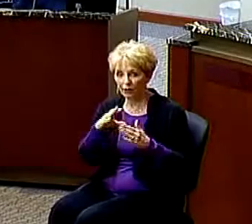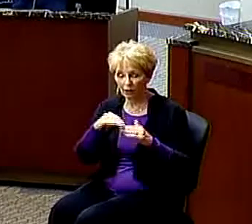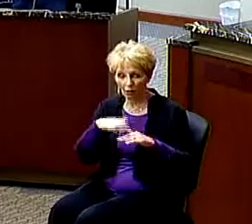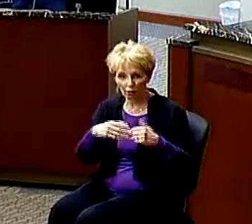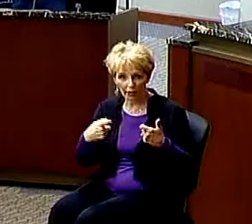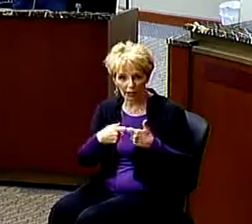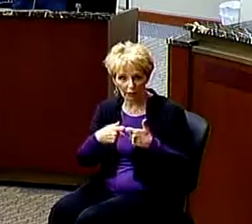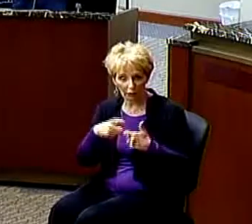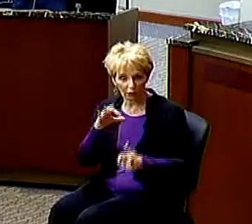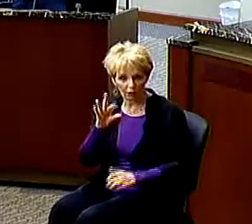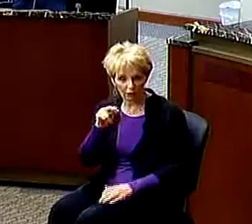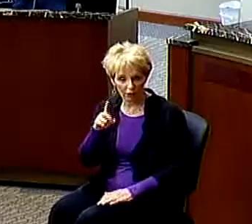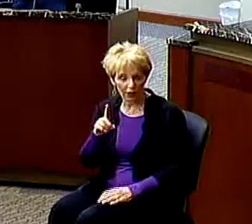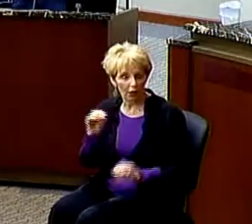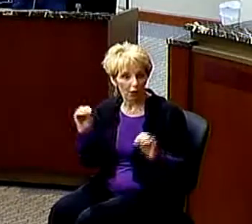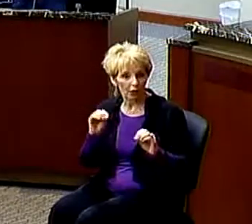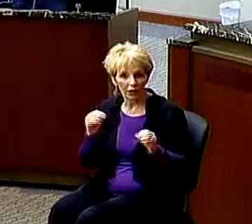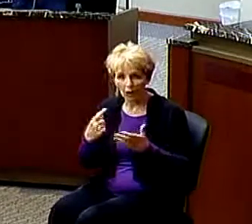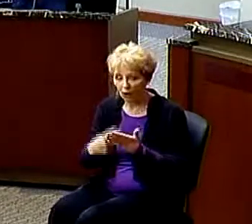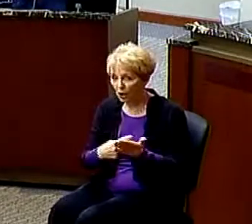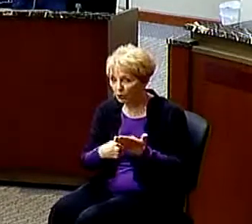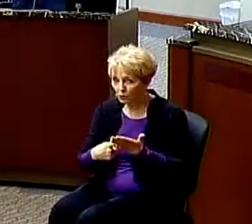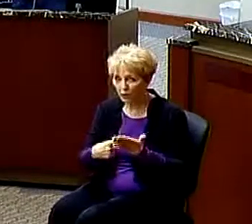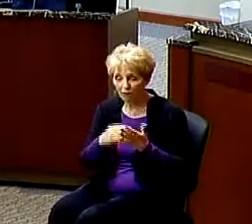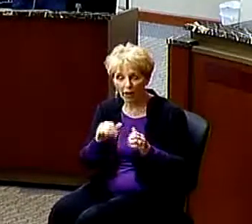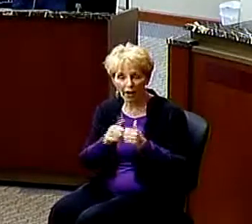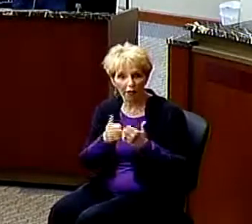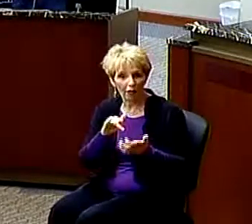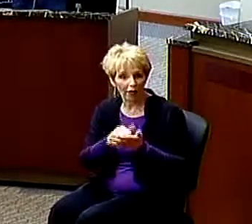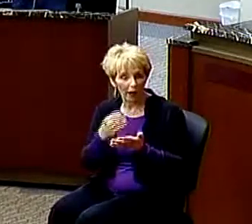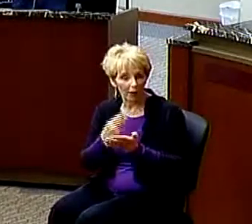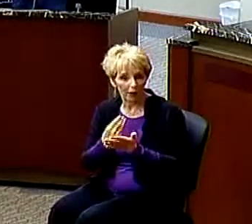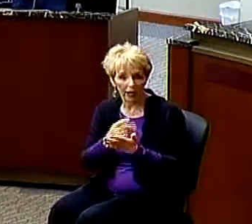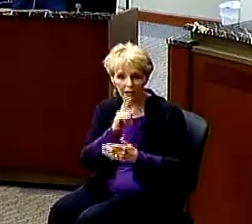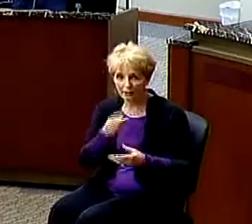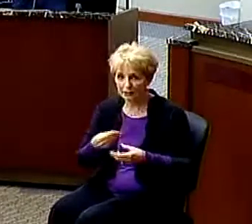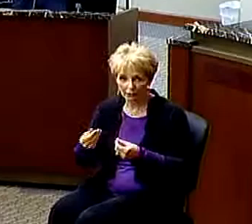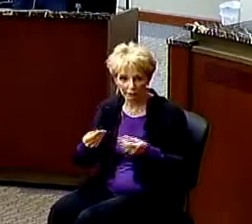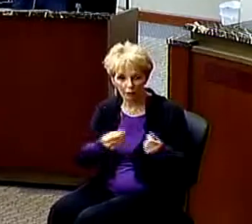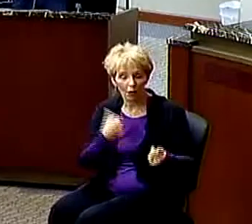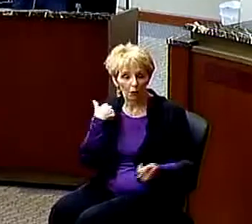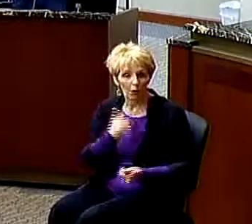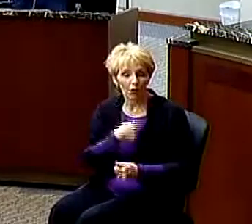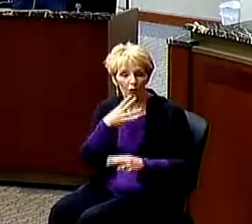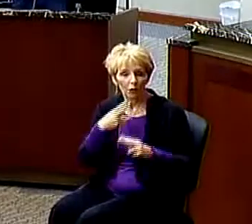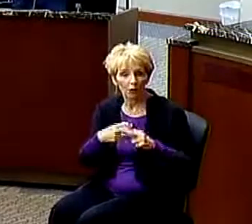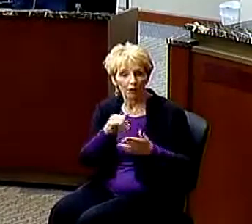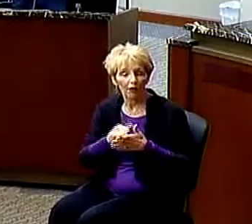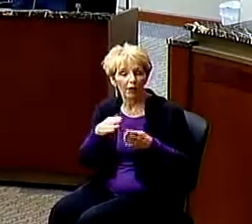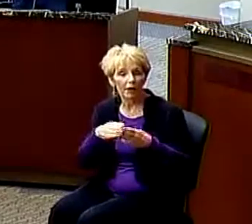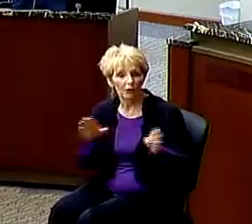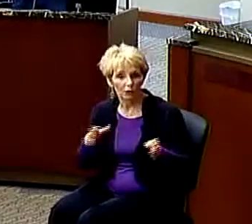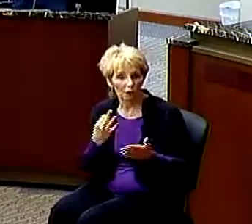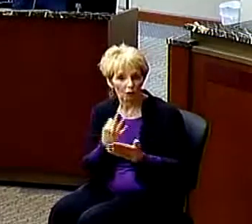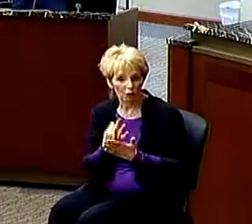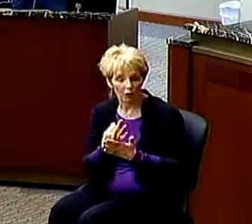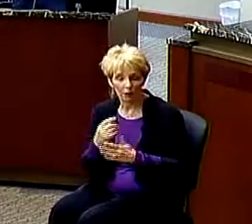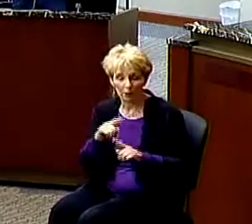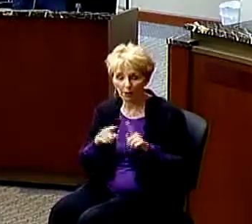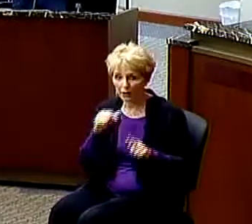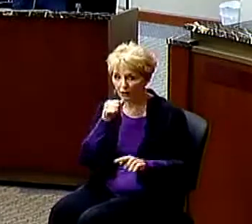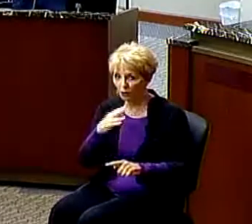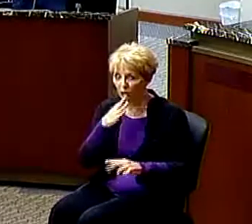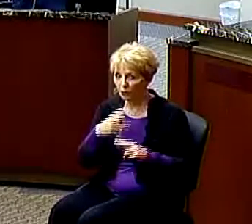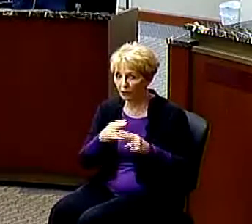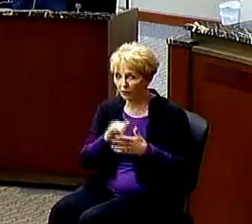electric fund. There's no discussion of how that money's actually spent. We talk about the general fund, but we don't talk